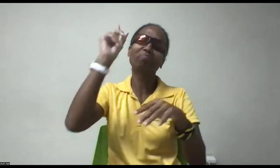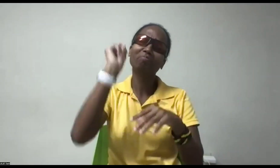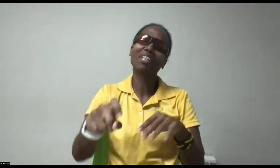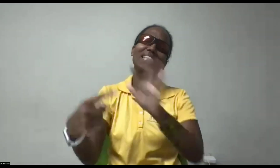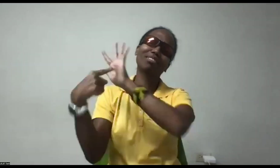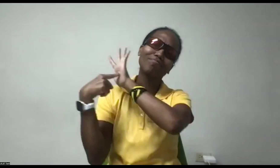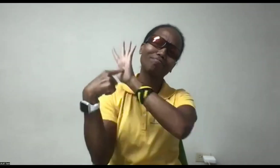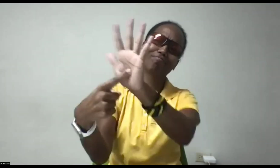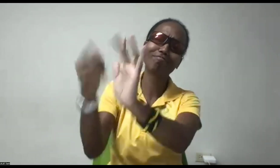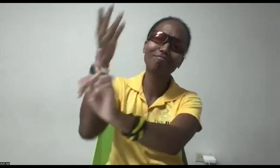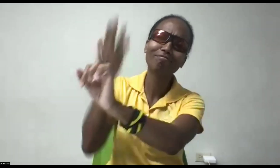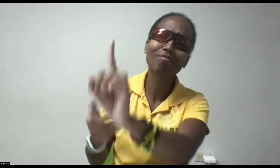I think it's really beautiful.